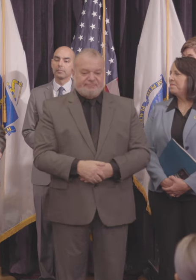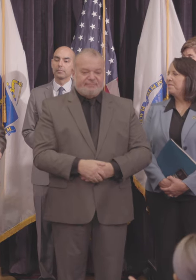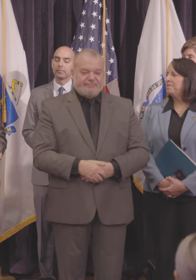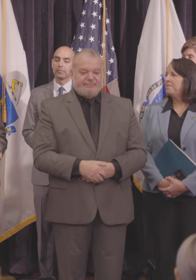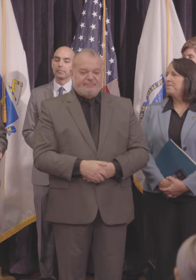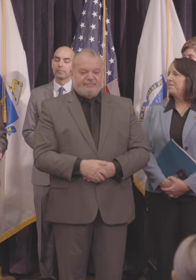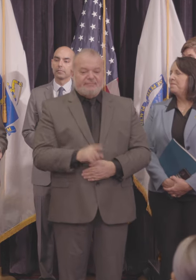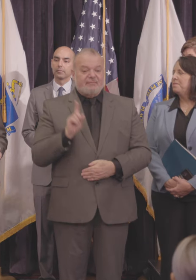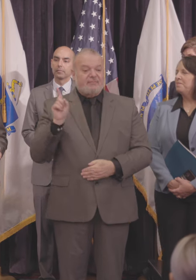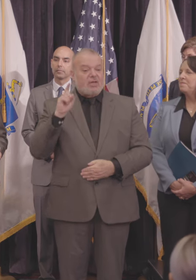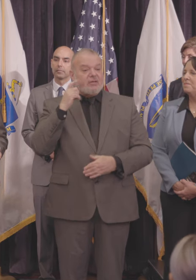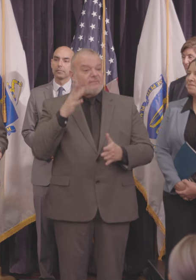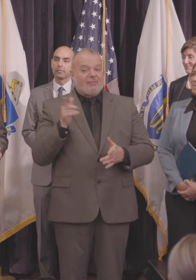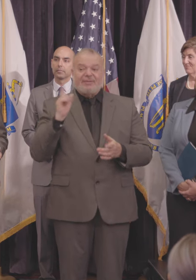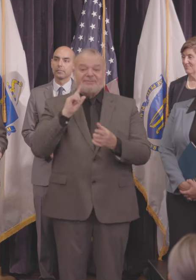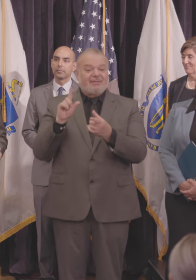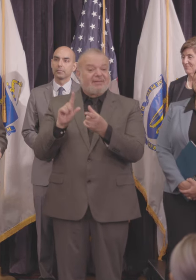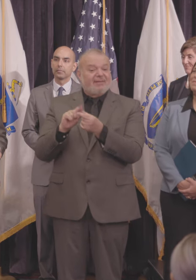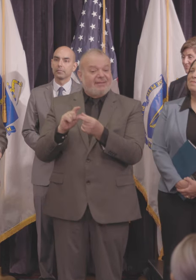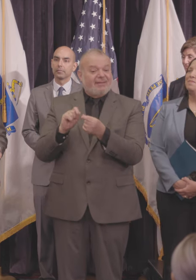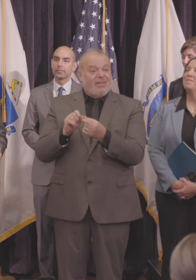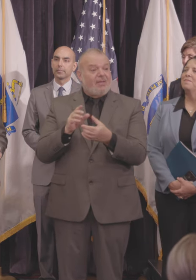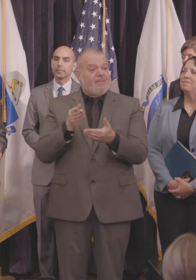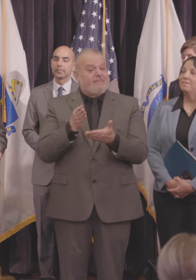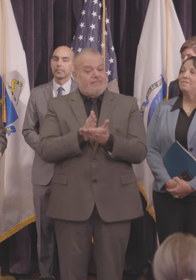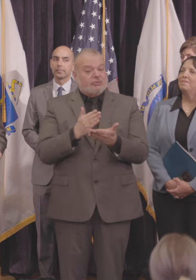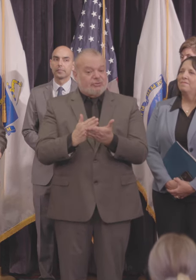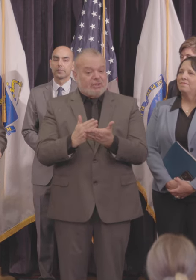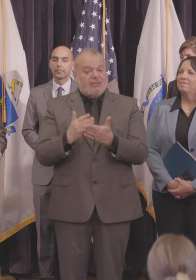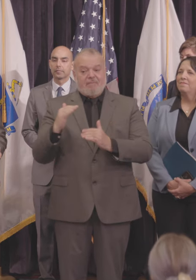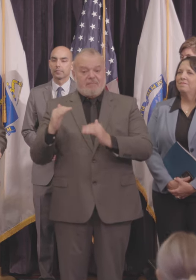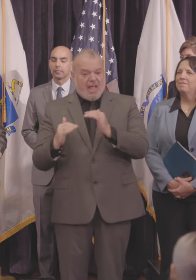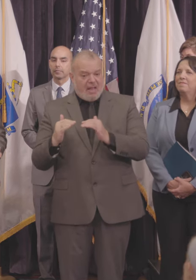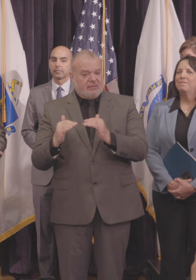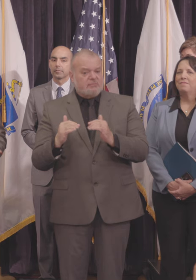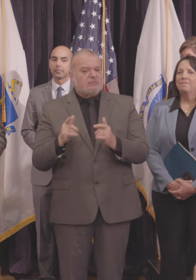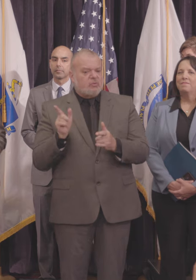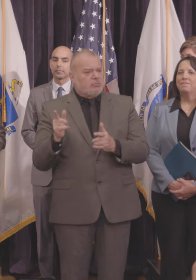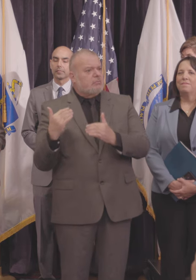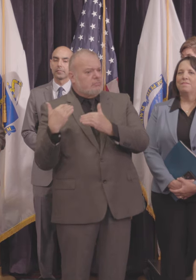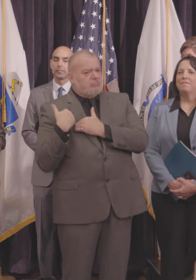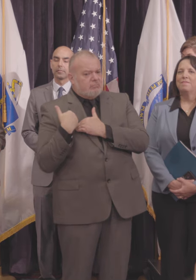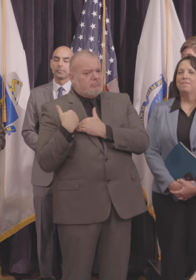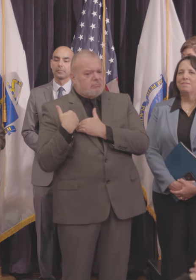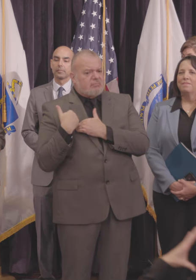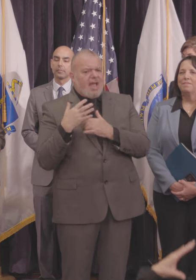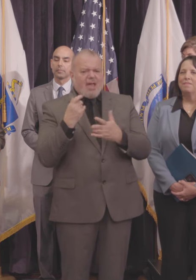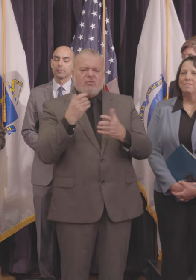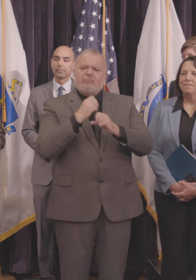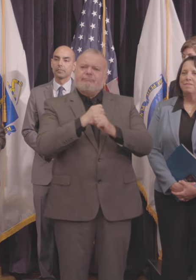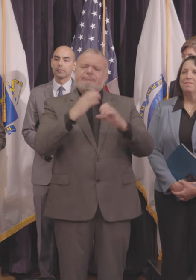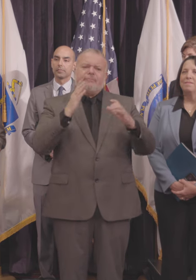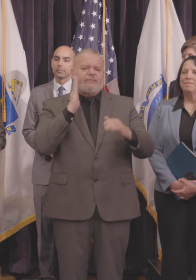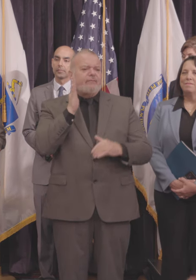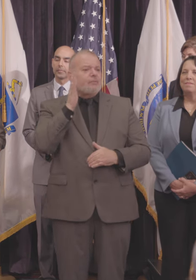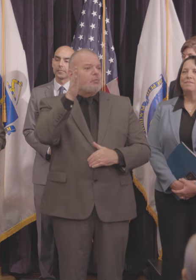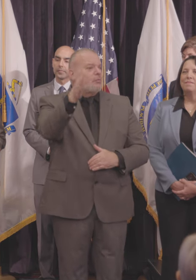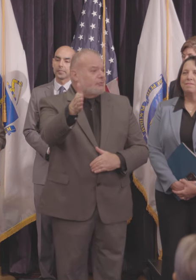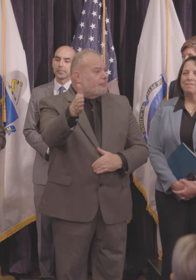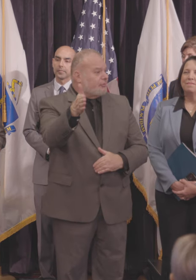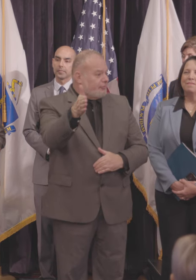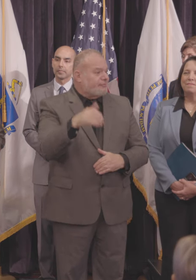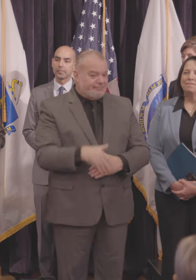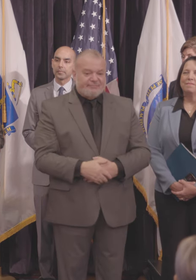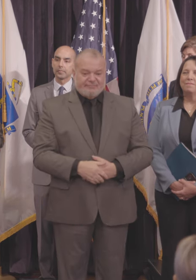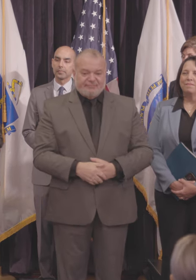balanced, responsible, and forward-looking, and continues to make progress on the types of investments in areas like early education,